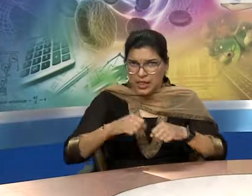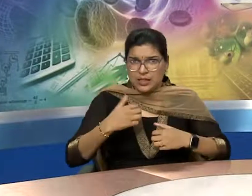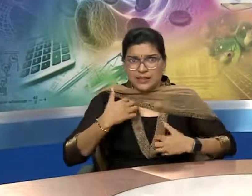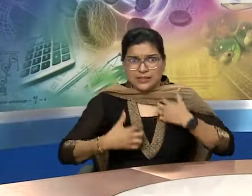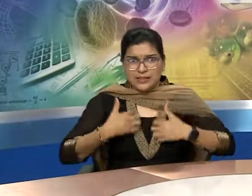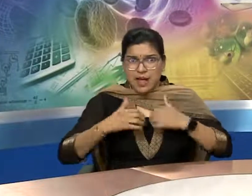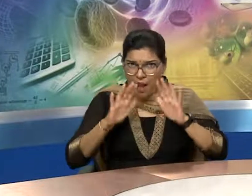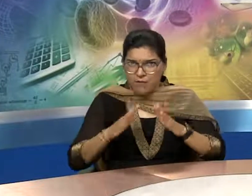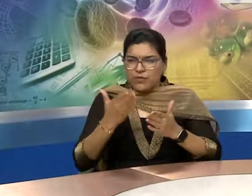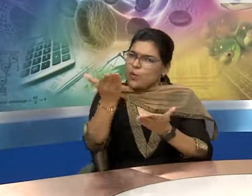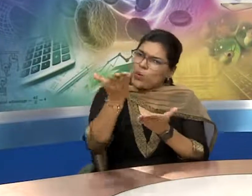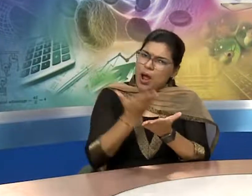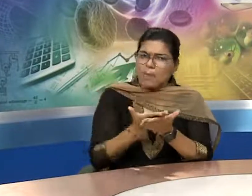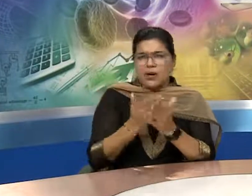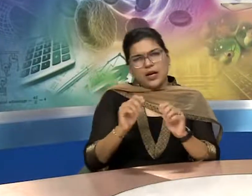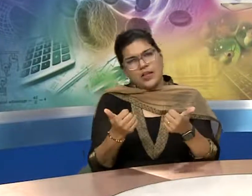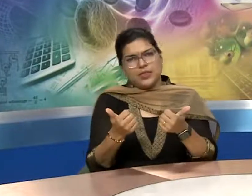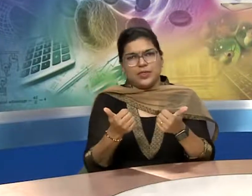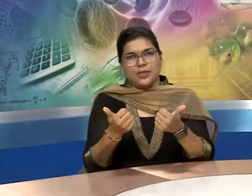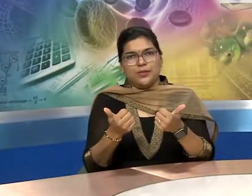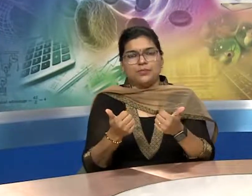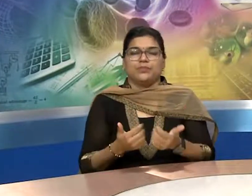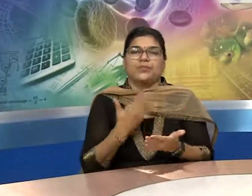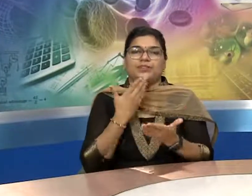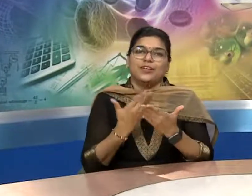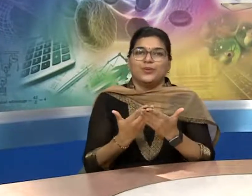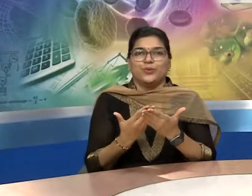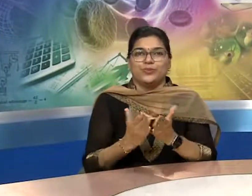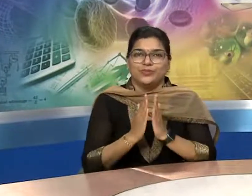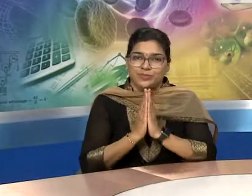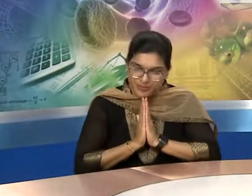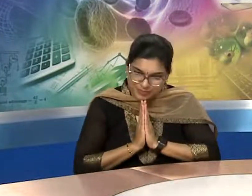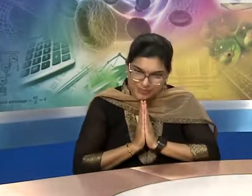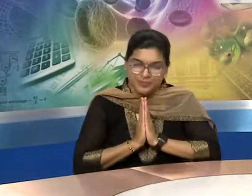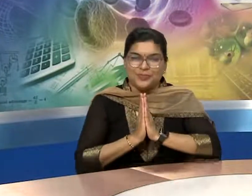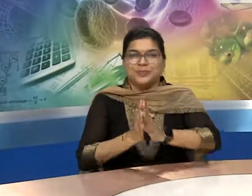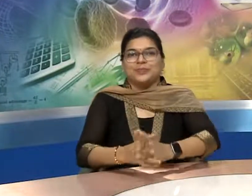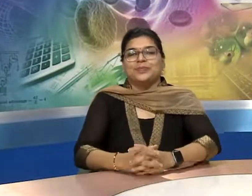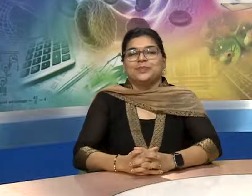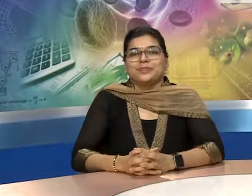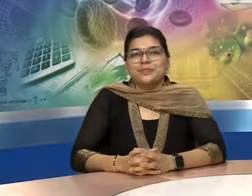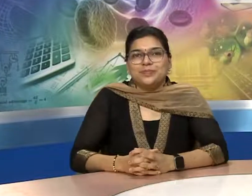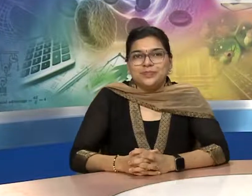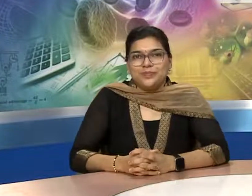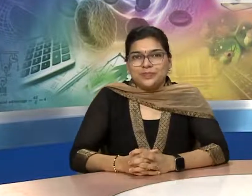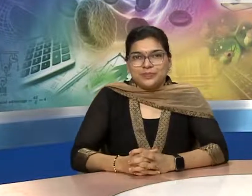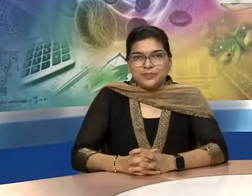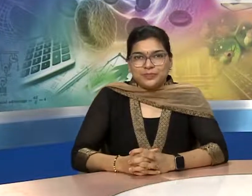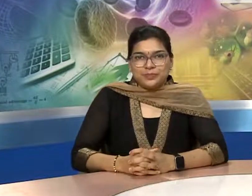this well and hope you will continue learning. Thank you.